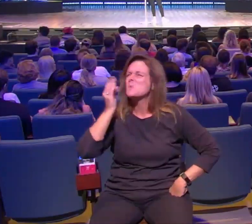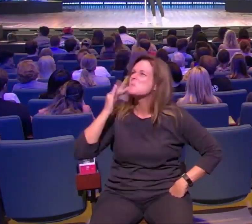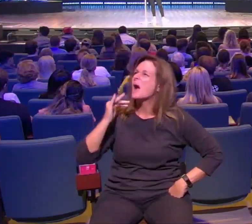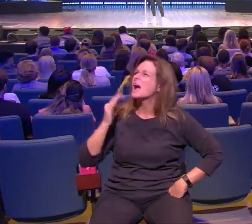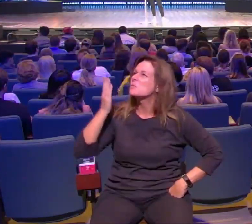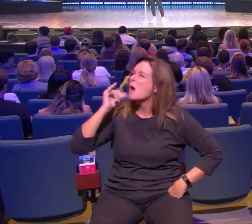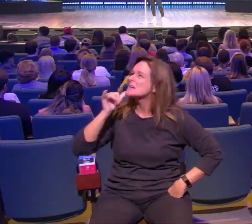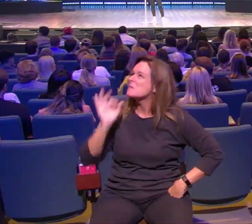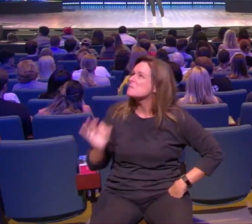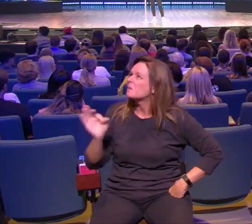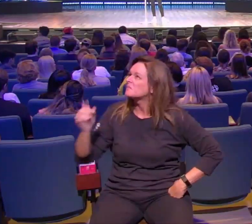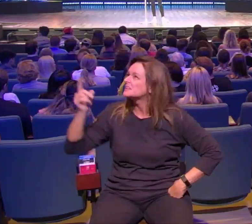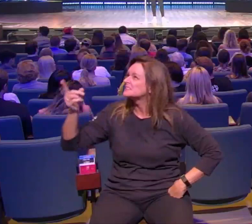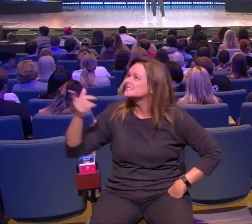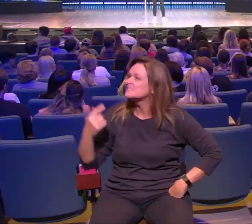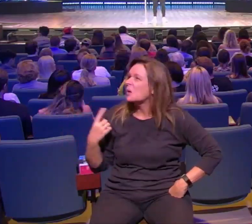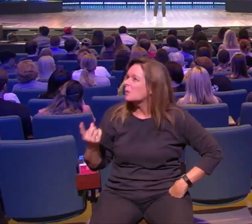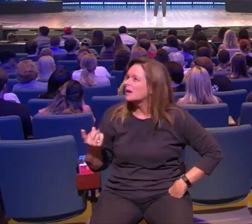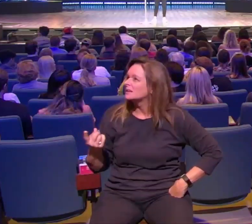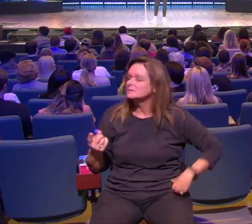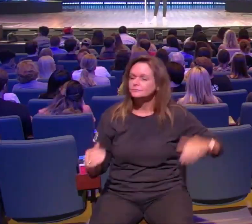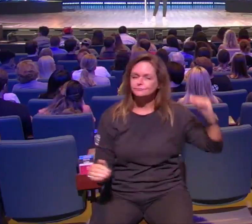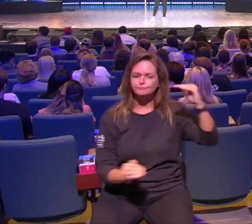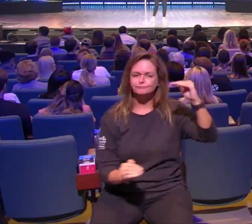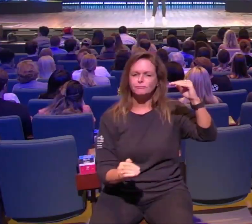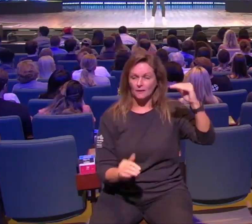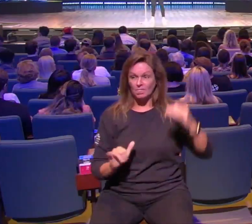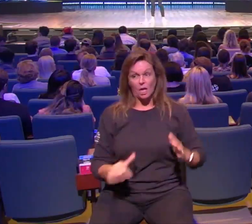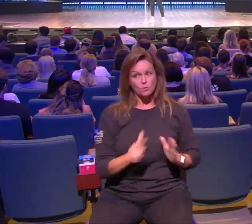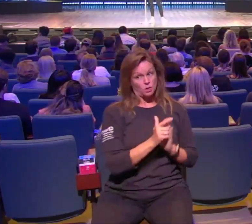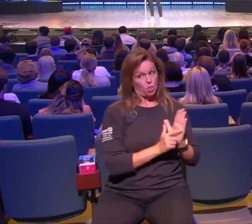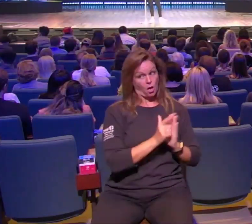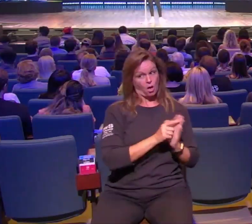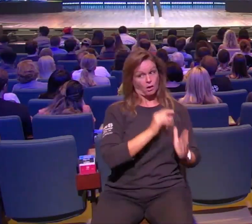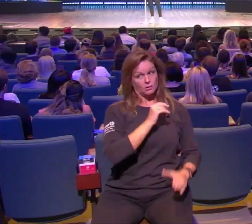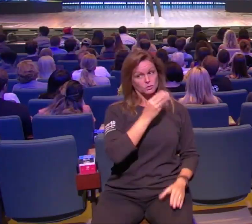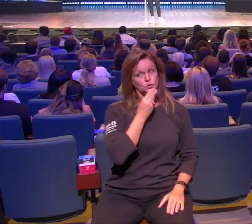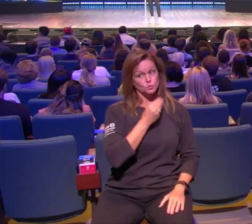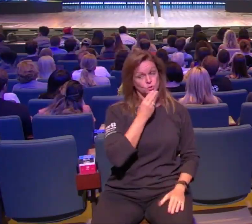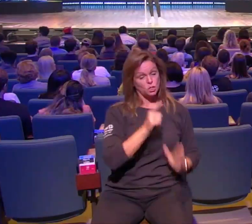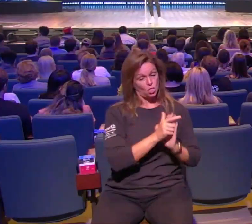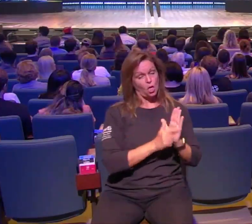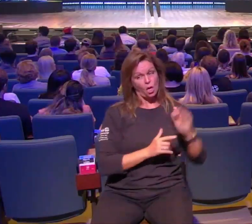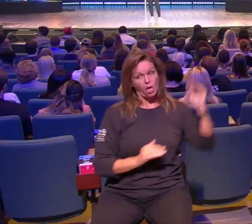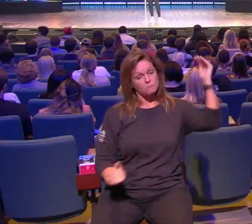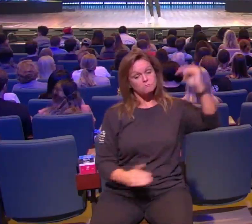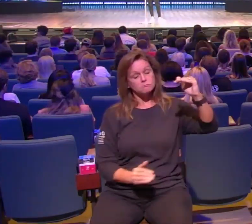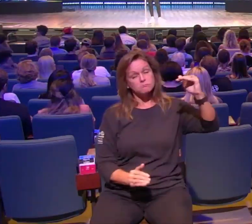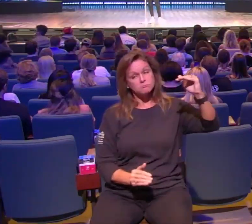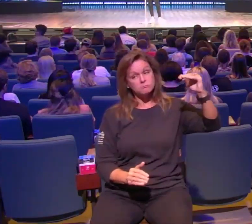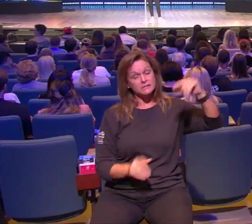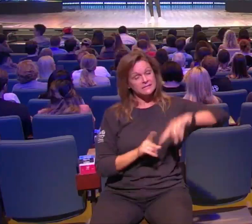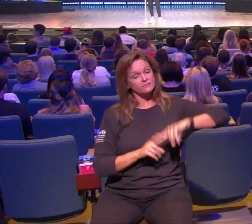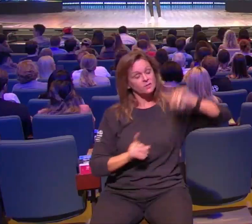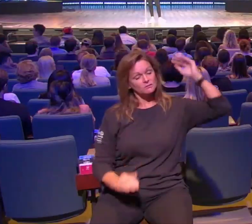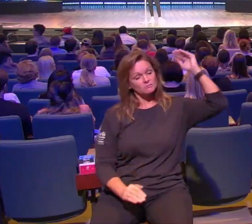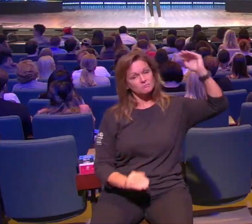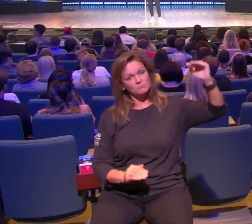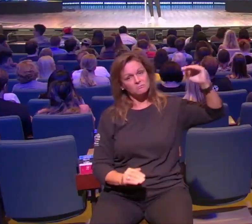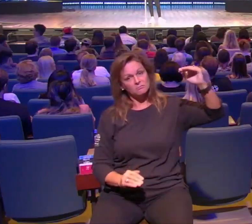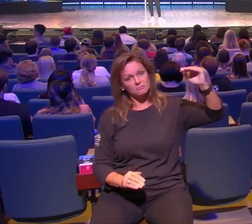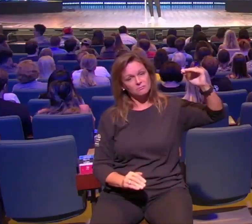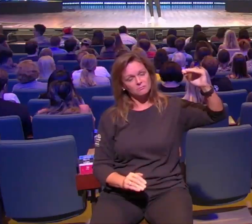have written the law with all the contingencies inside of it that would have made all the